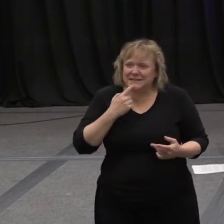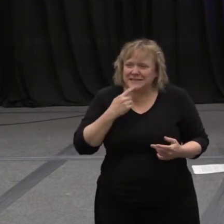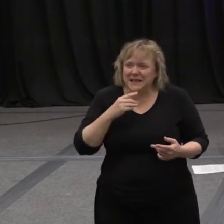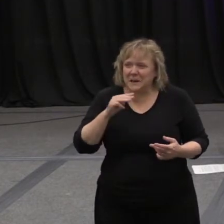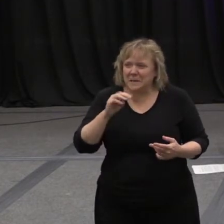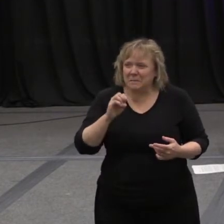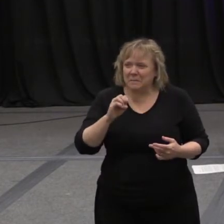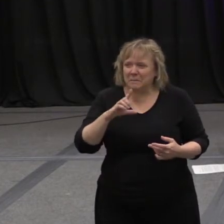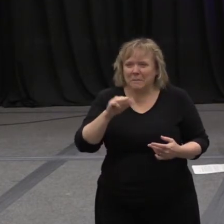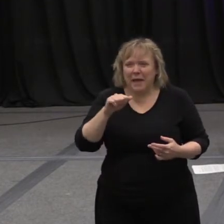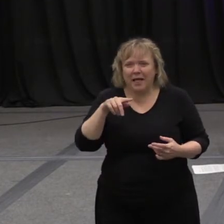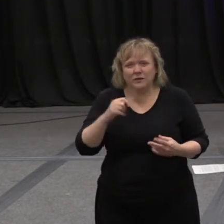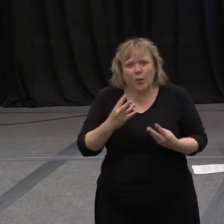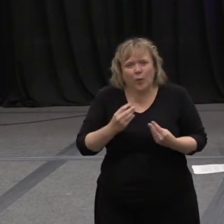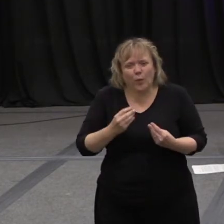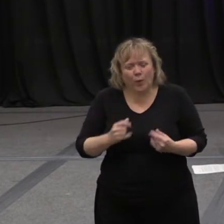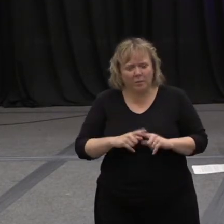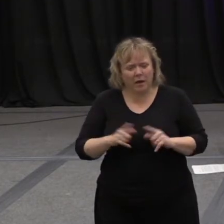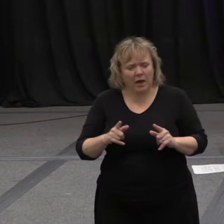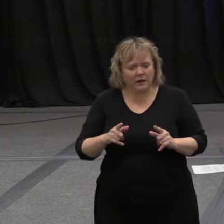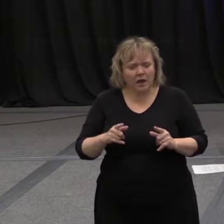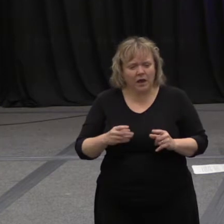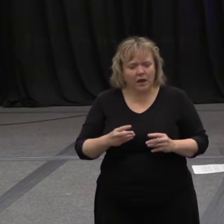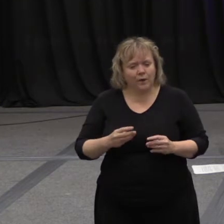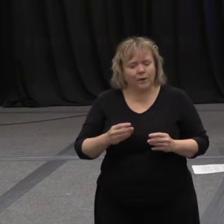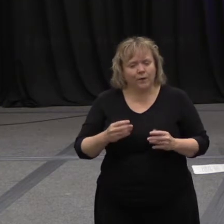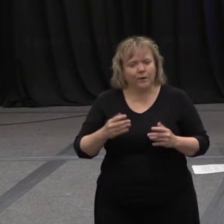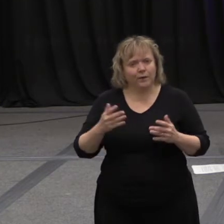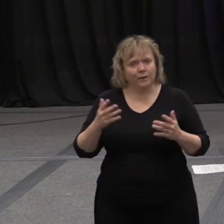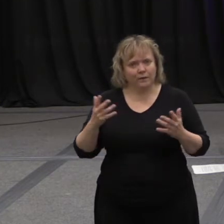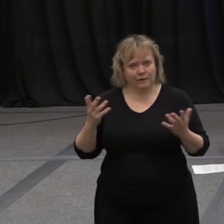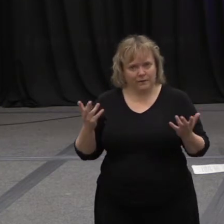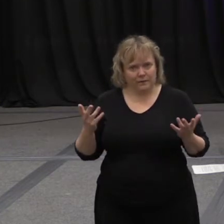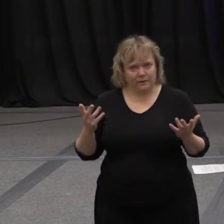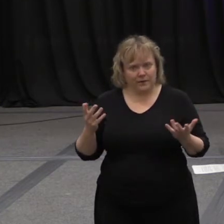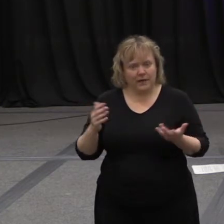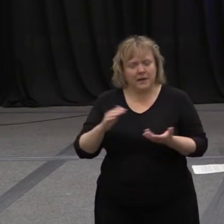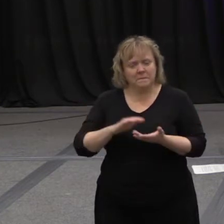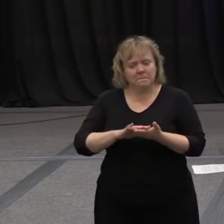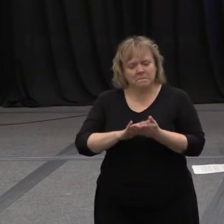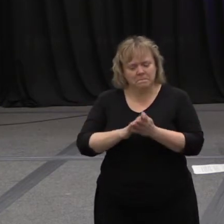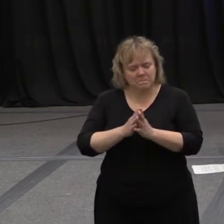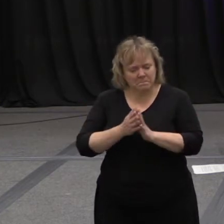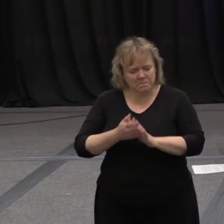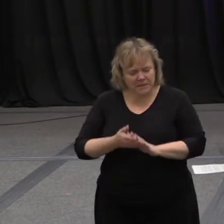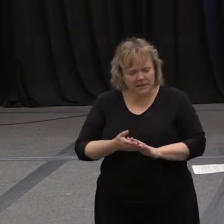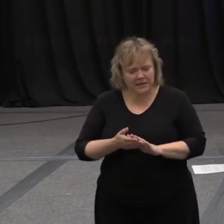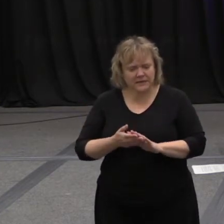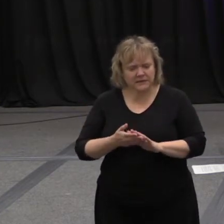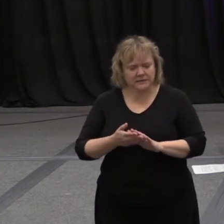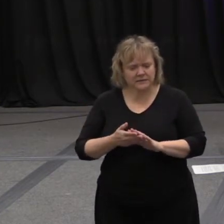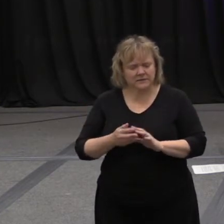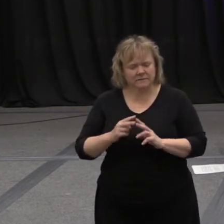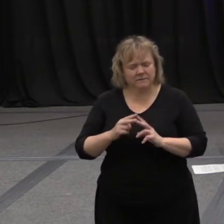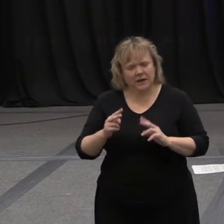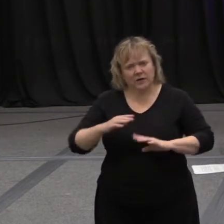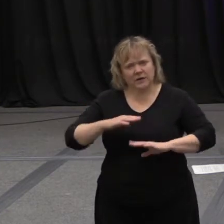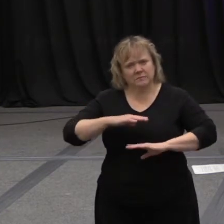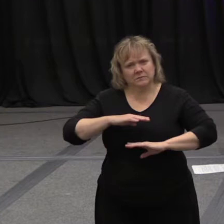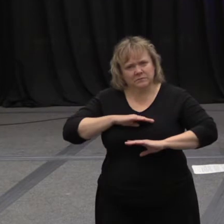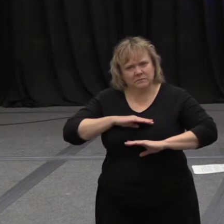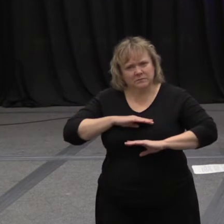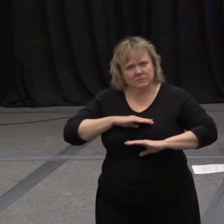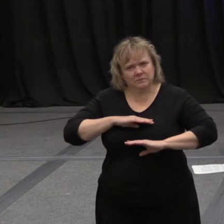evaporation and peace, and just a very intense emotional experience that I'd never, ever had before or